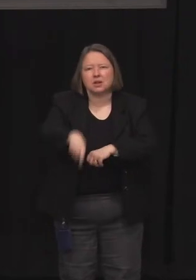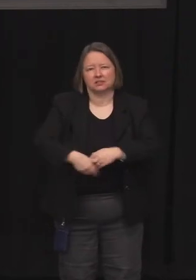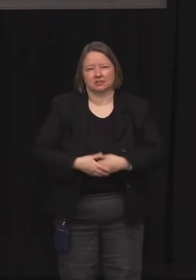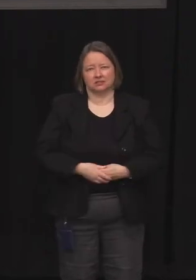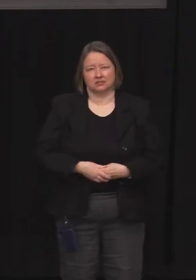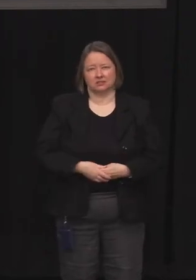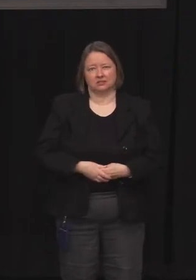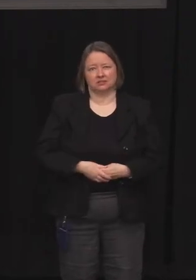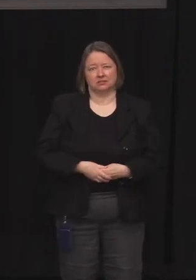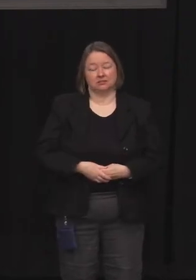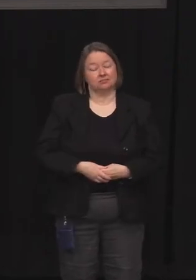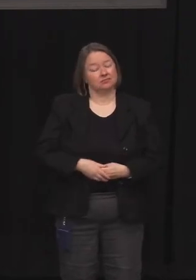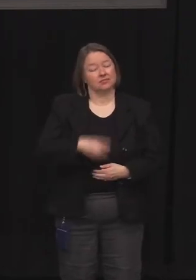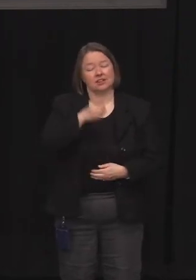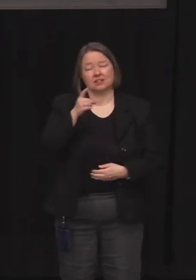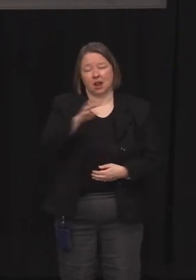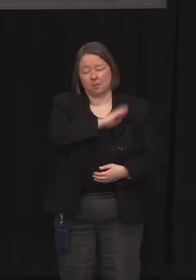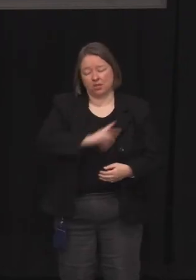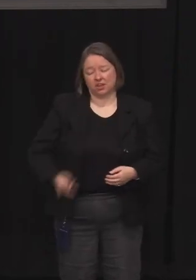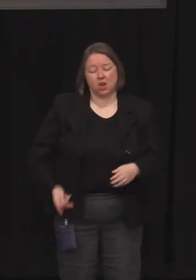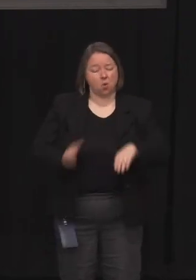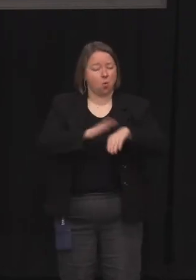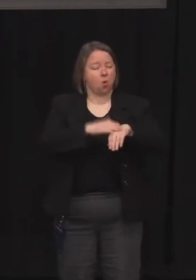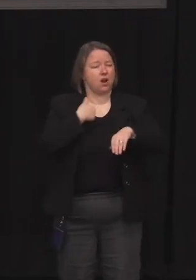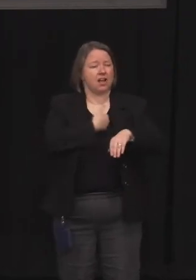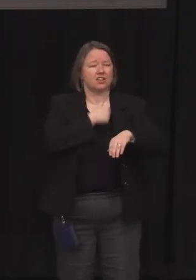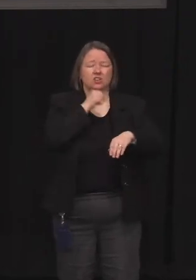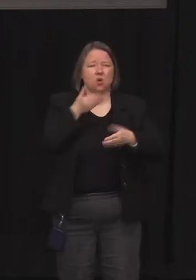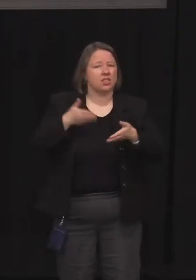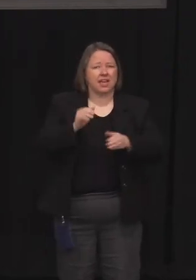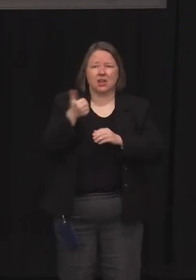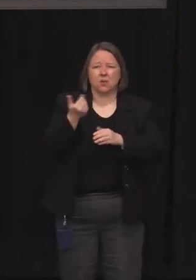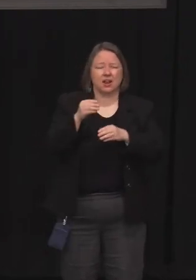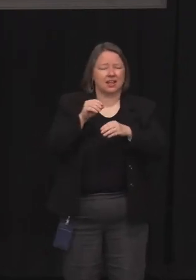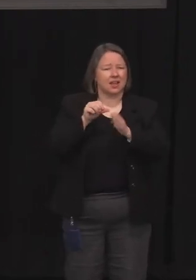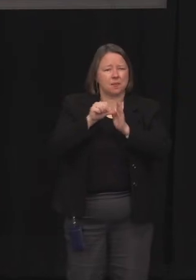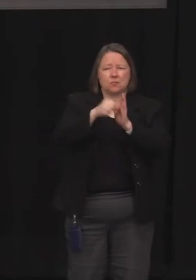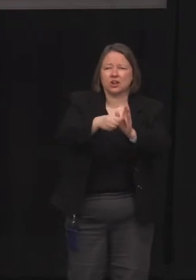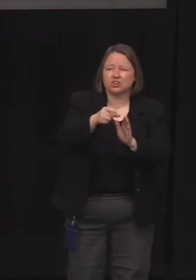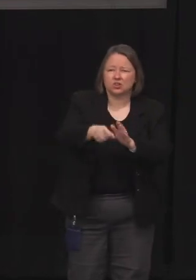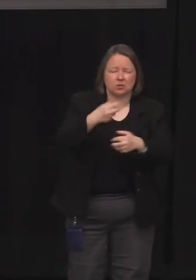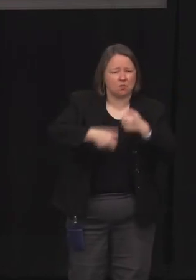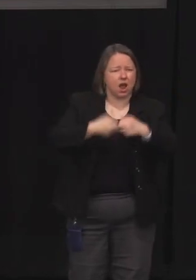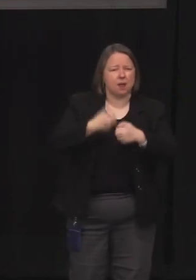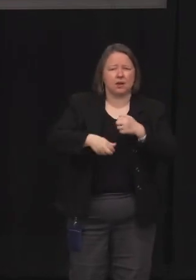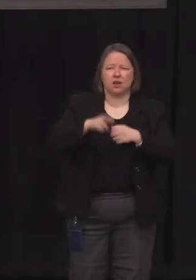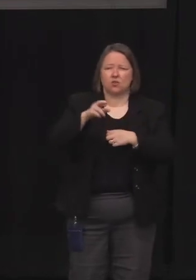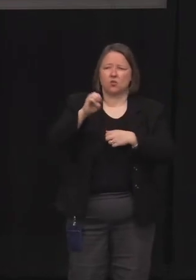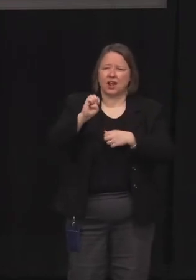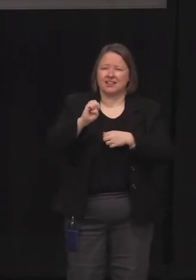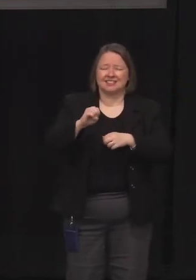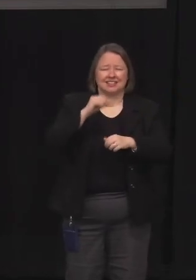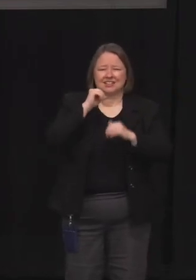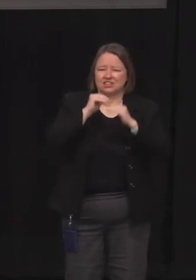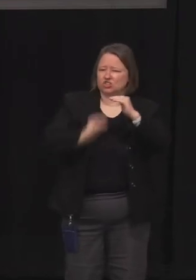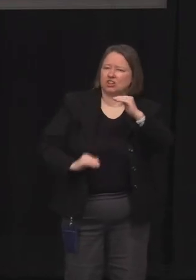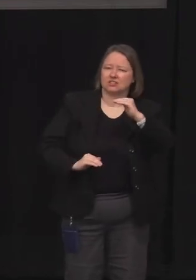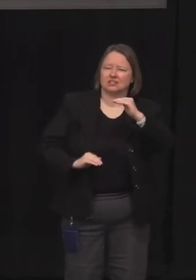He warned us in that same speech, let nobody give you the impression that the problem of racial injustice will work itself